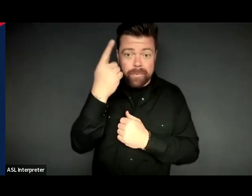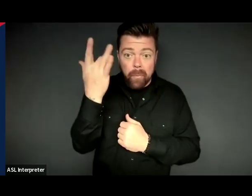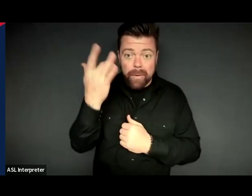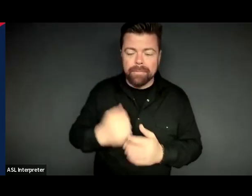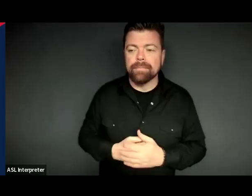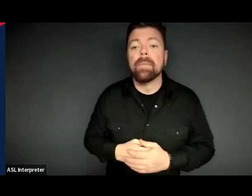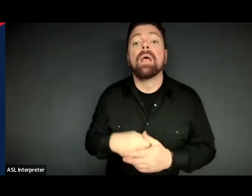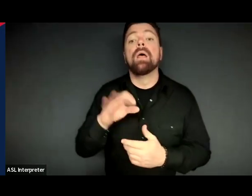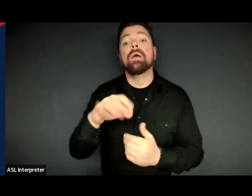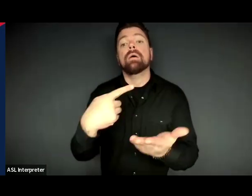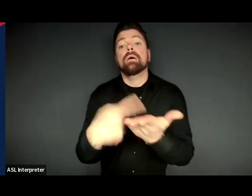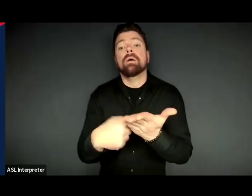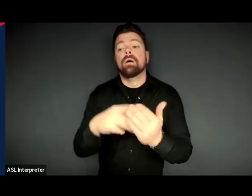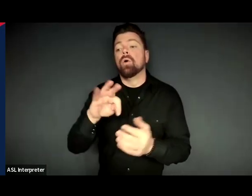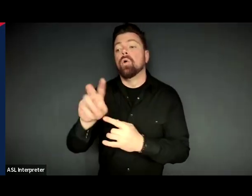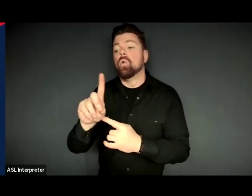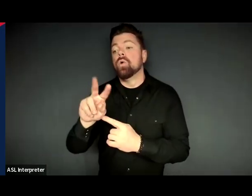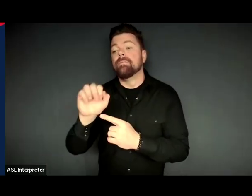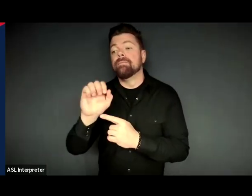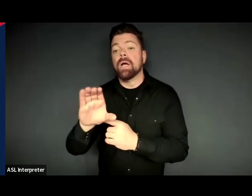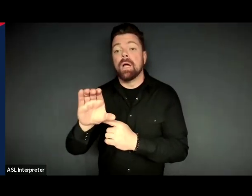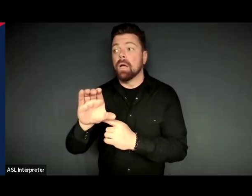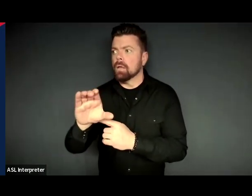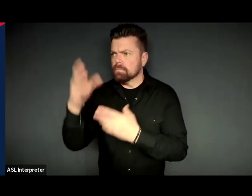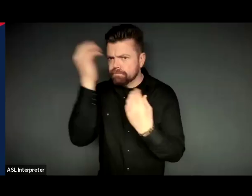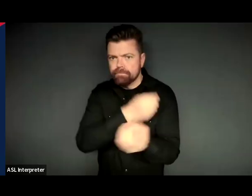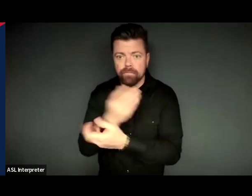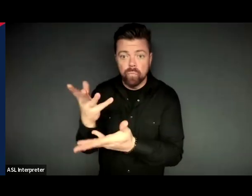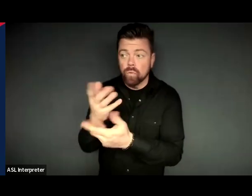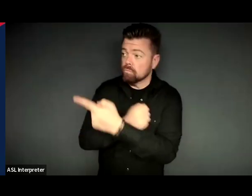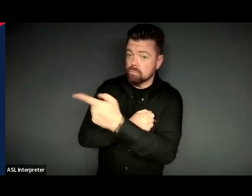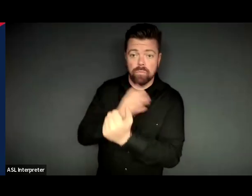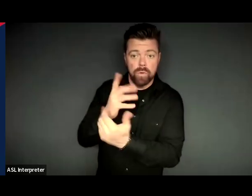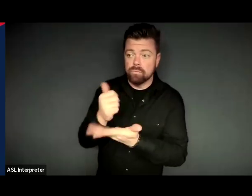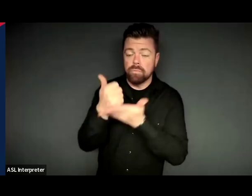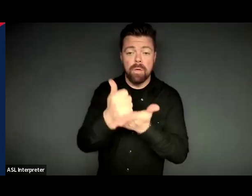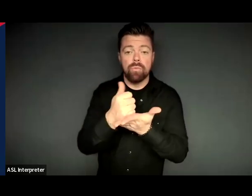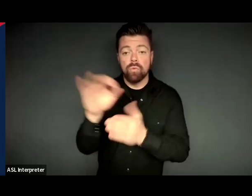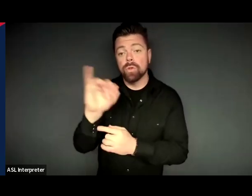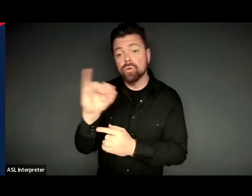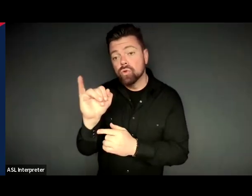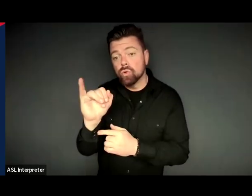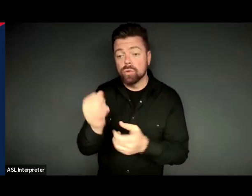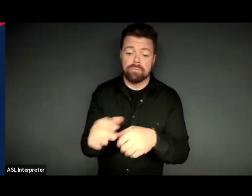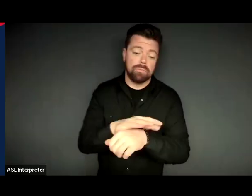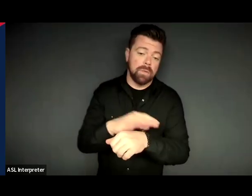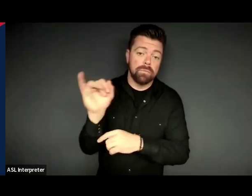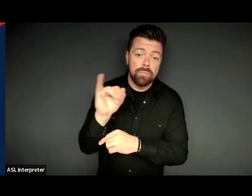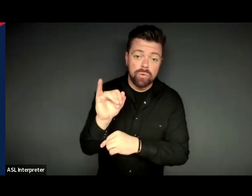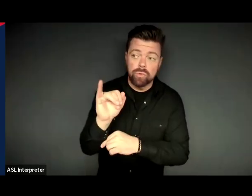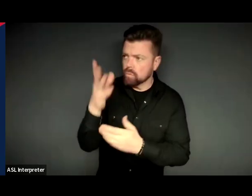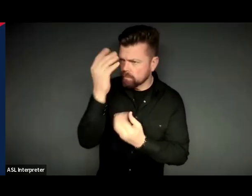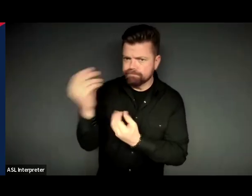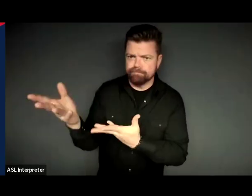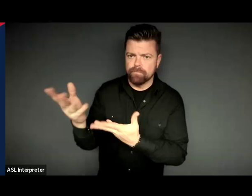If you talk to the people at the wound vac, they will help you with your insurance to help get it covered by insurance. I think because it's